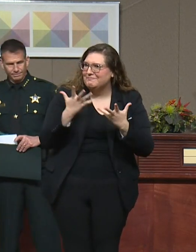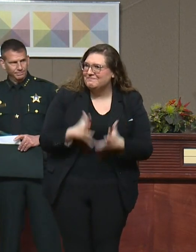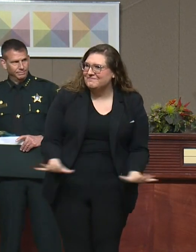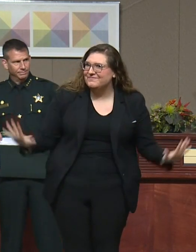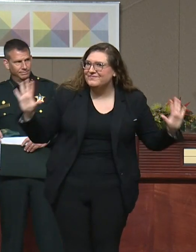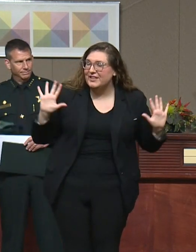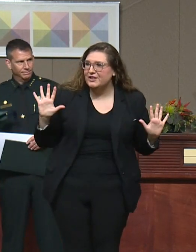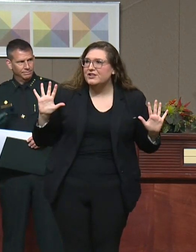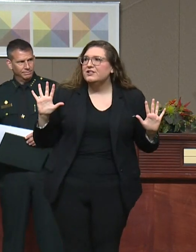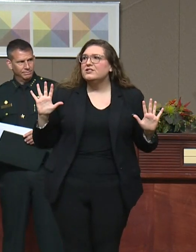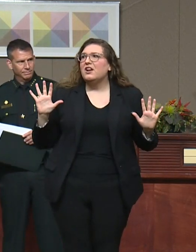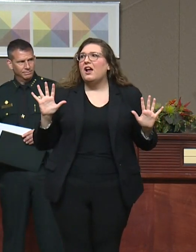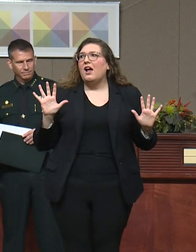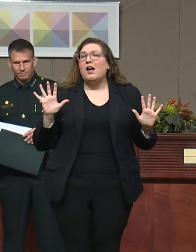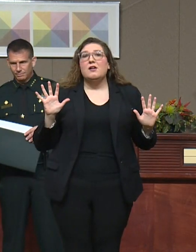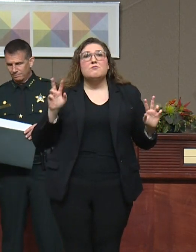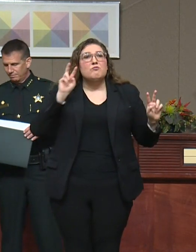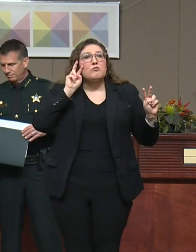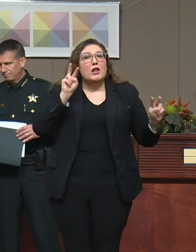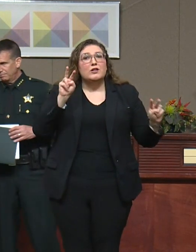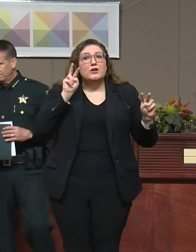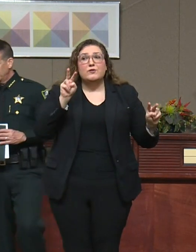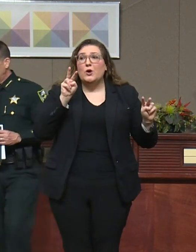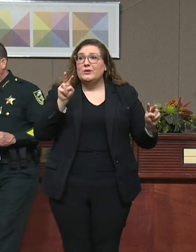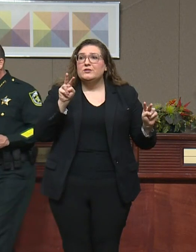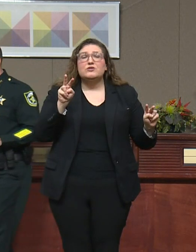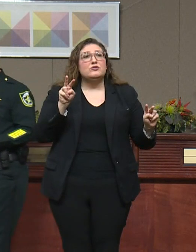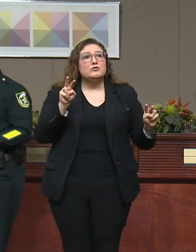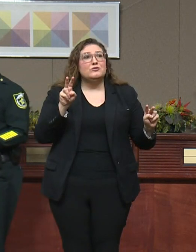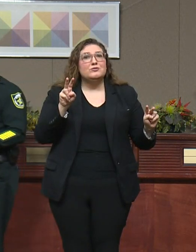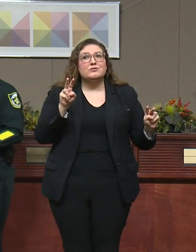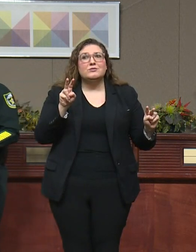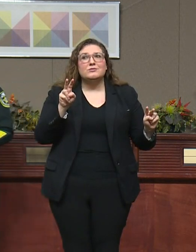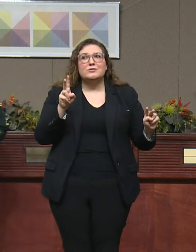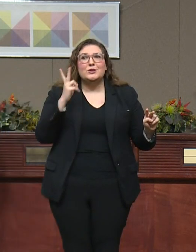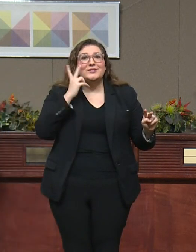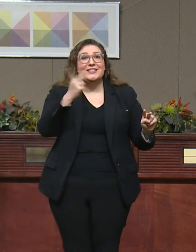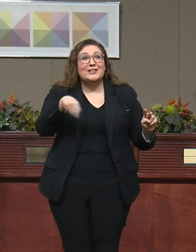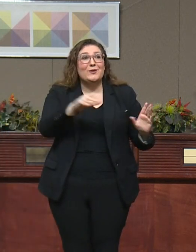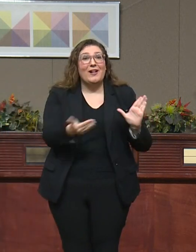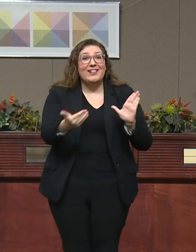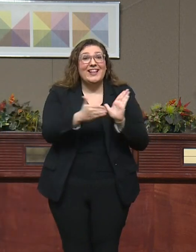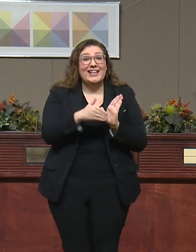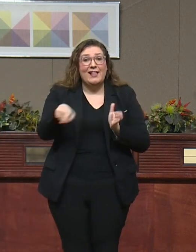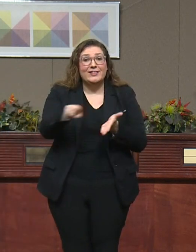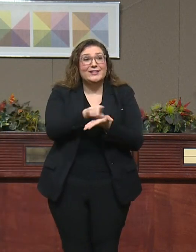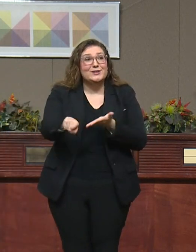We look forward to coming to you again on Wednesday. Thank you very much.